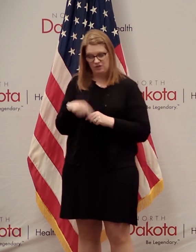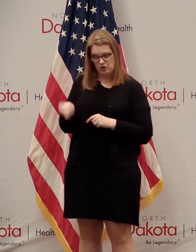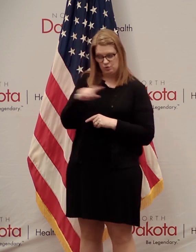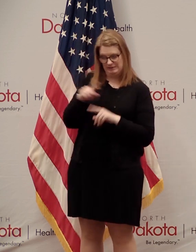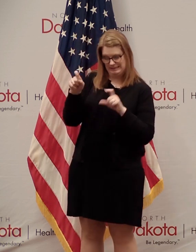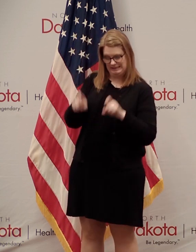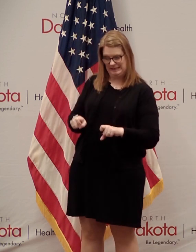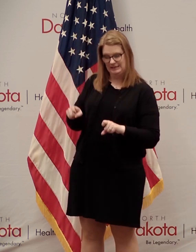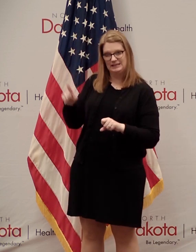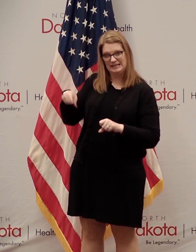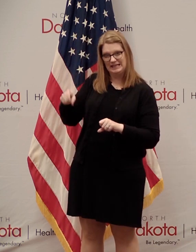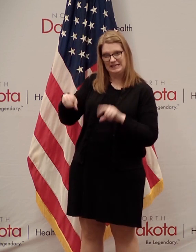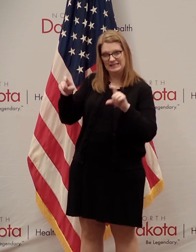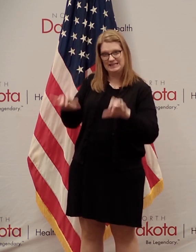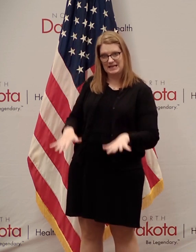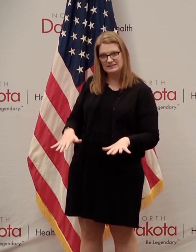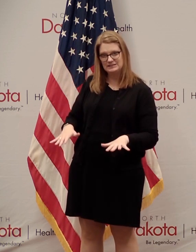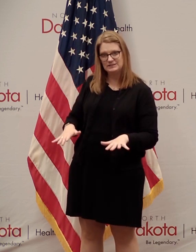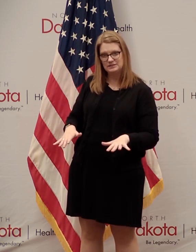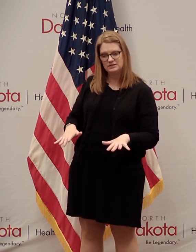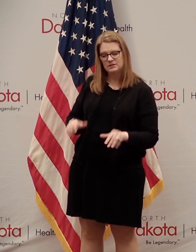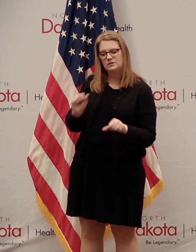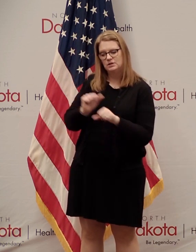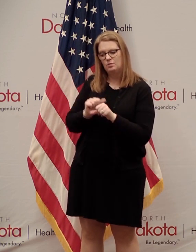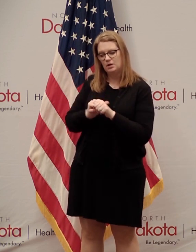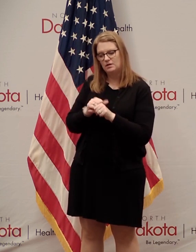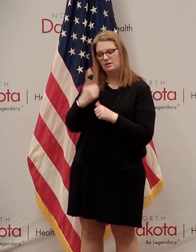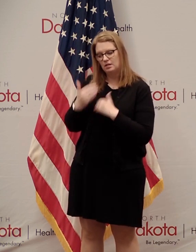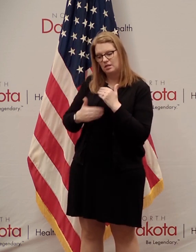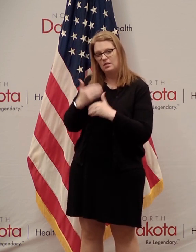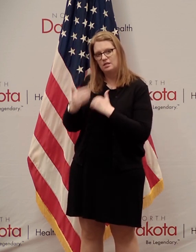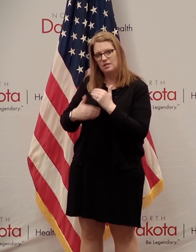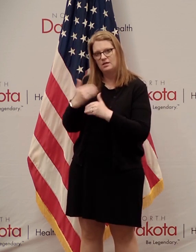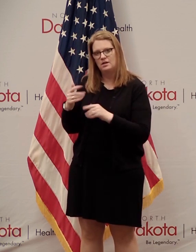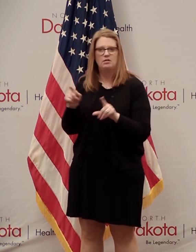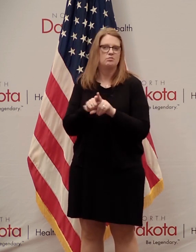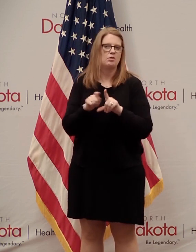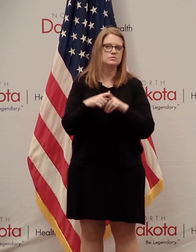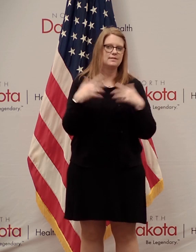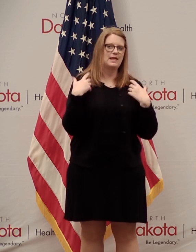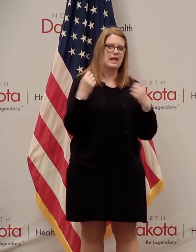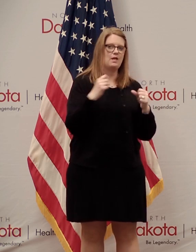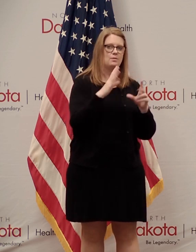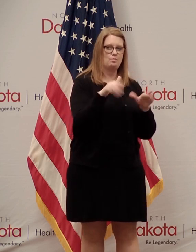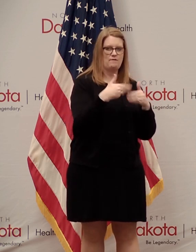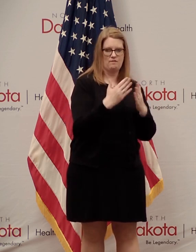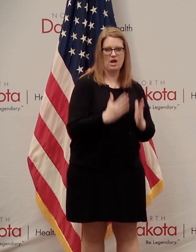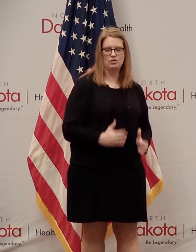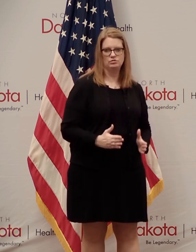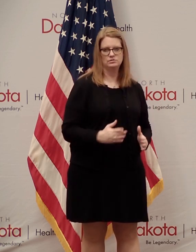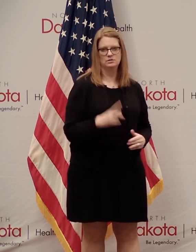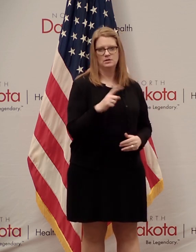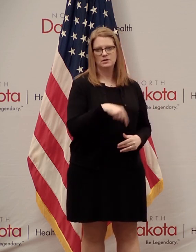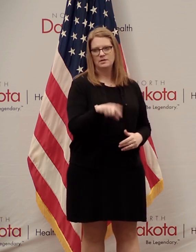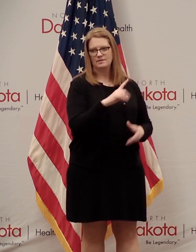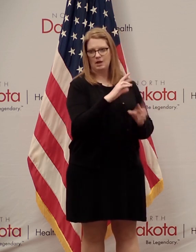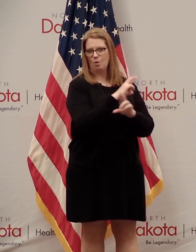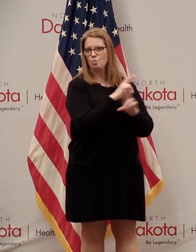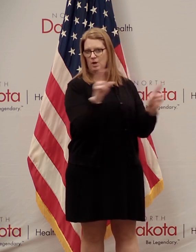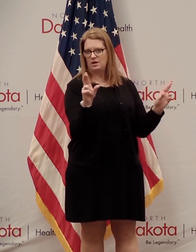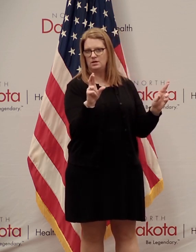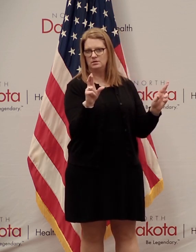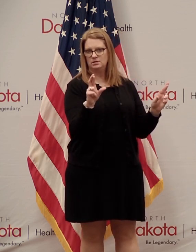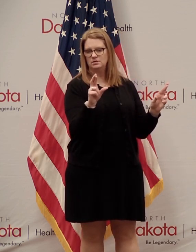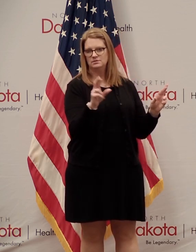you keep working until you get a test, and for the health providers to make sure that they are ready and have all